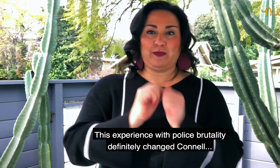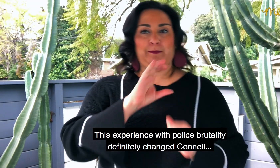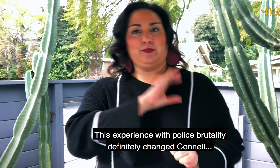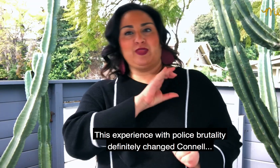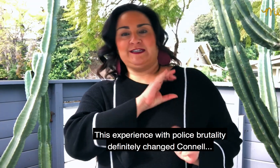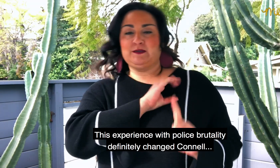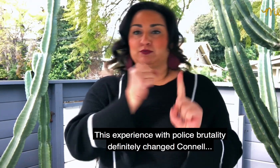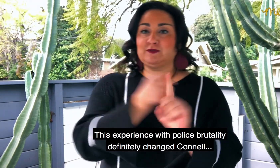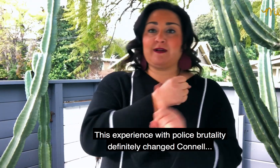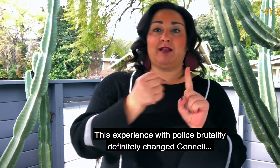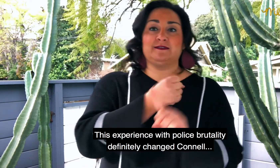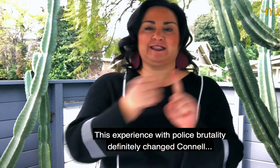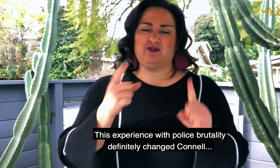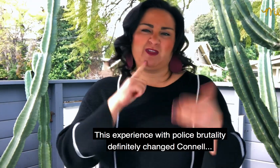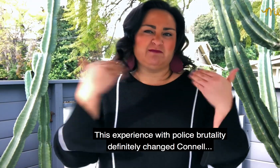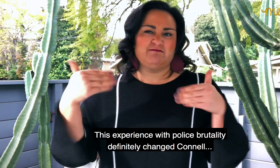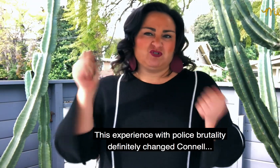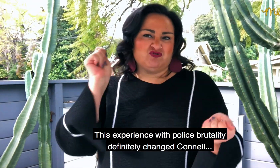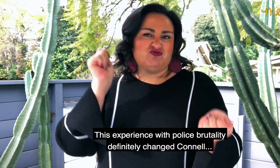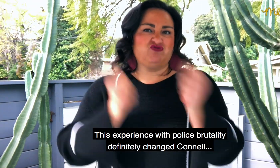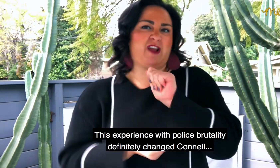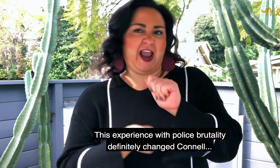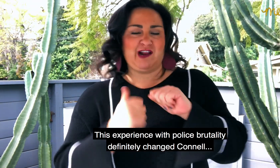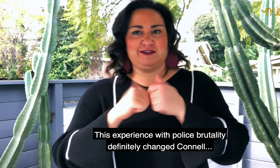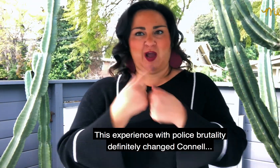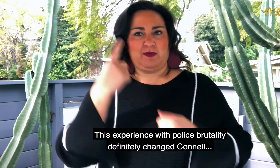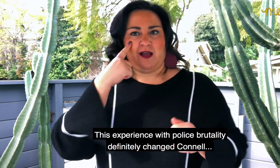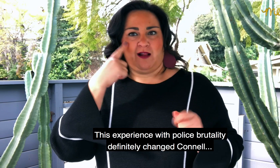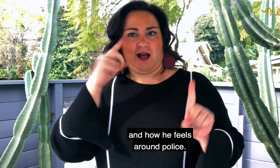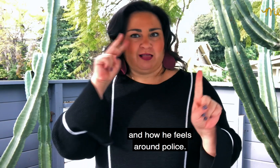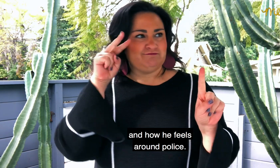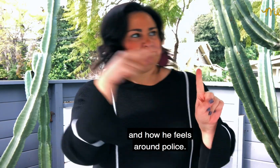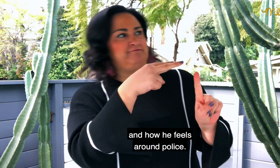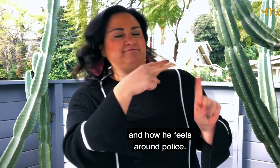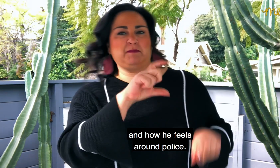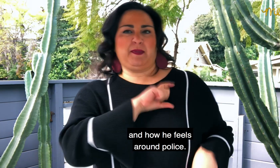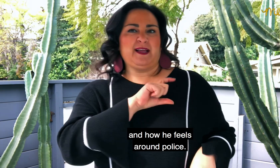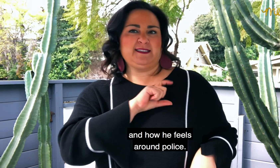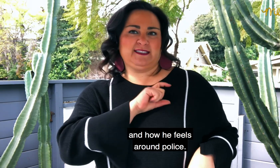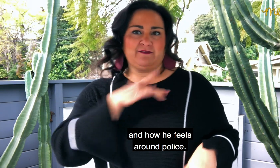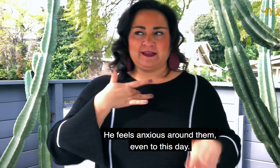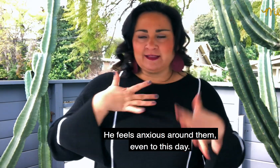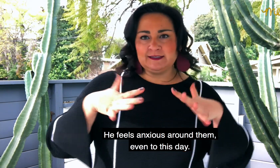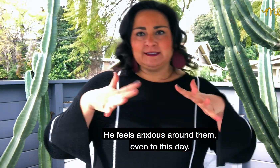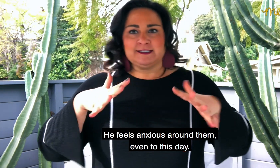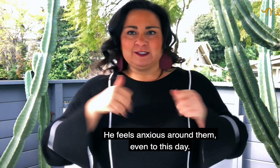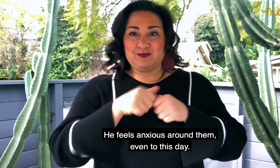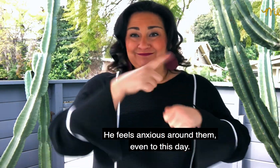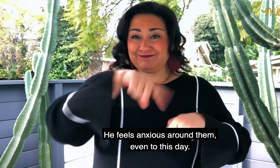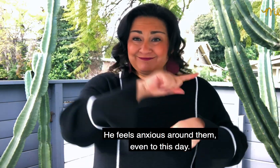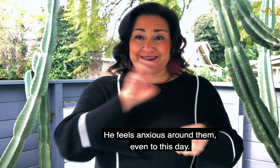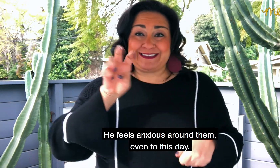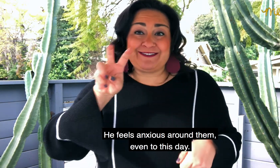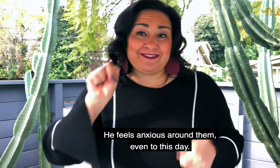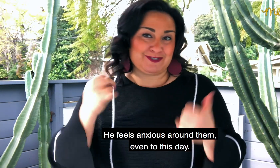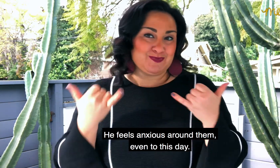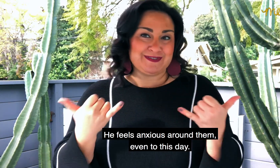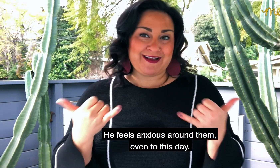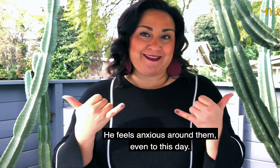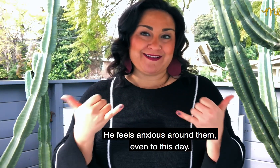That experience with police brutality definitely changed Connell, and how he feels about police. He feels anxious around them, even to this